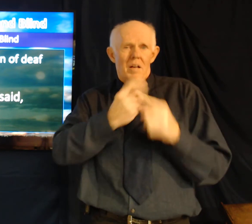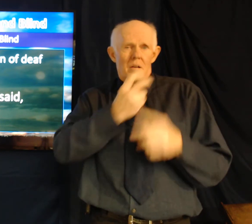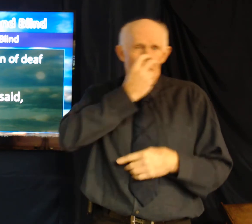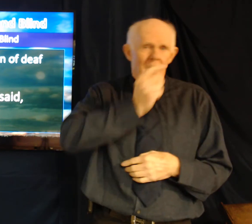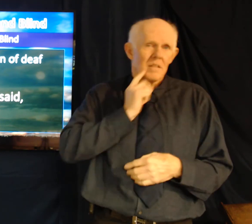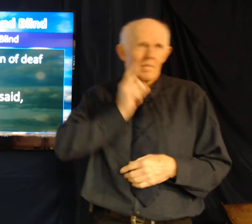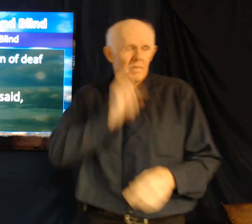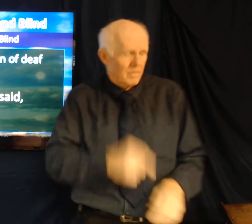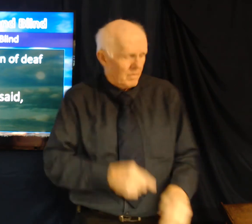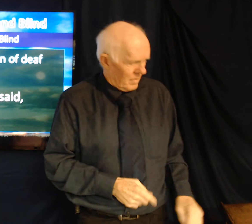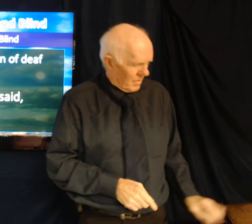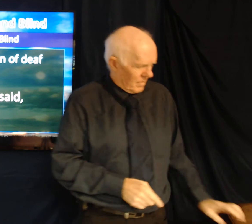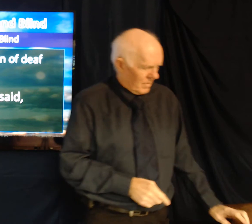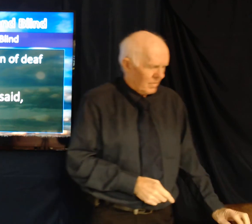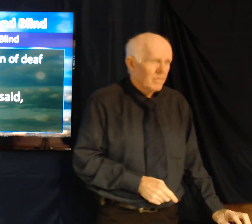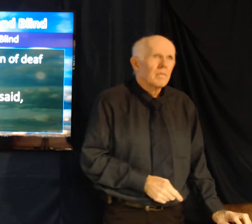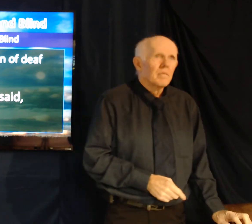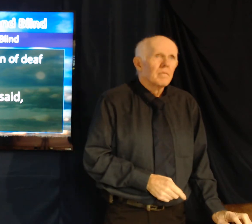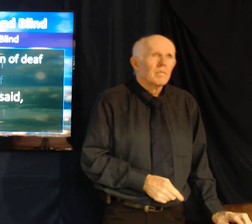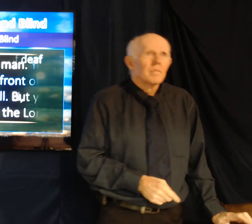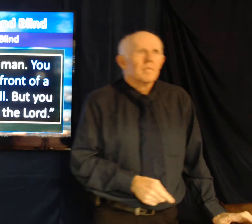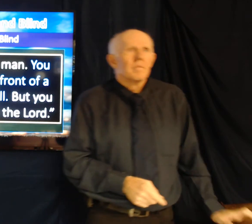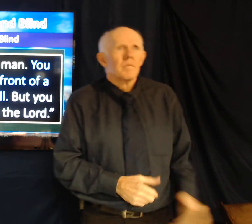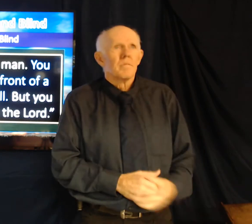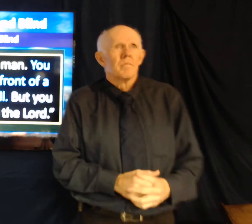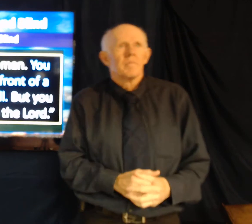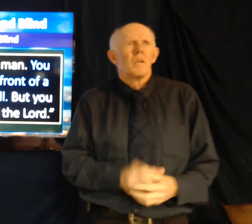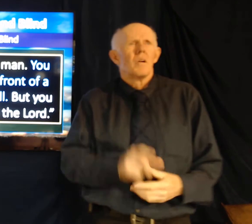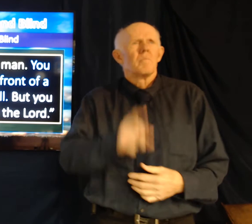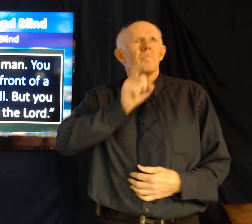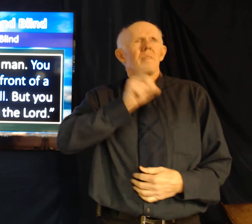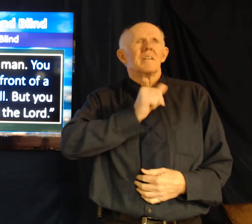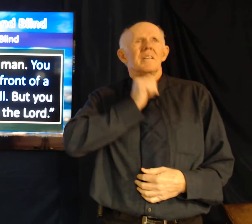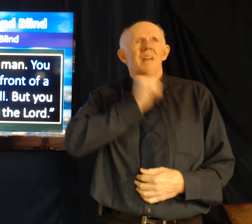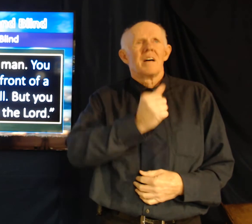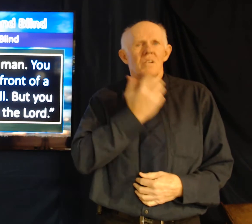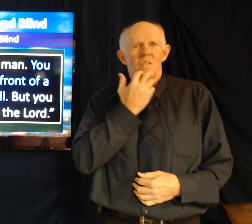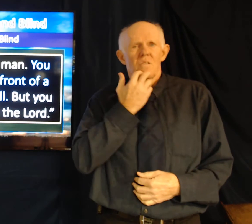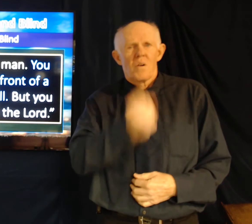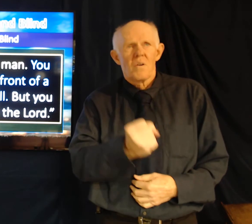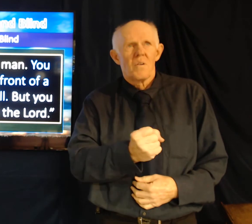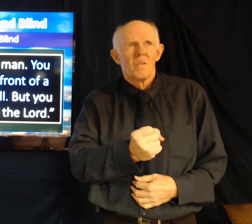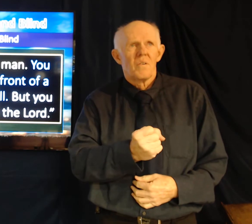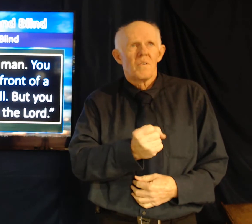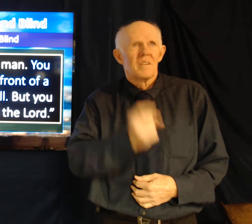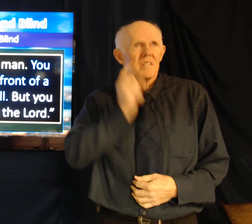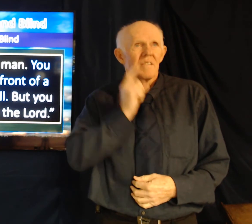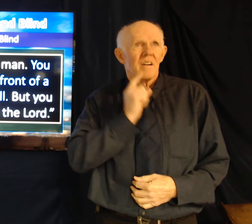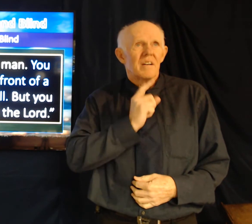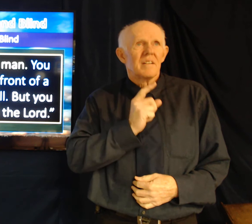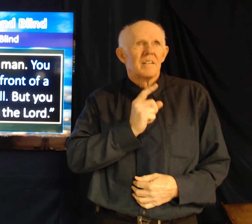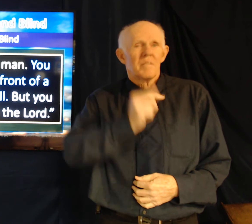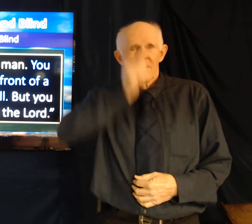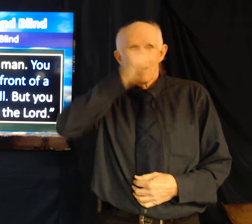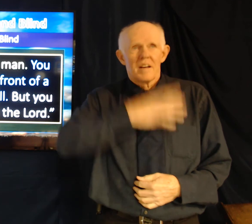And this verse talks about the deaf and blind. You must not curse a deaf man.